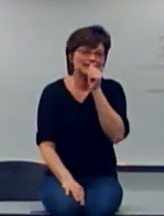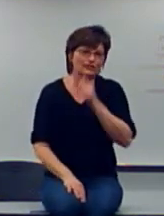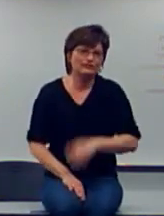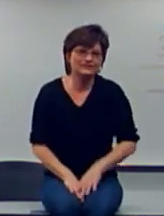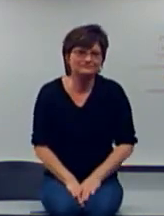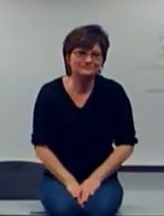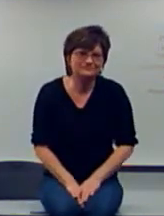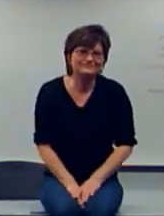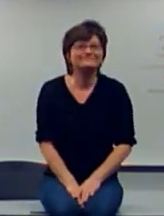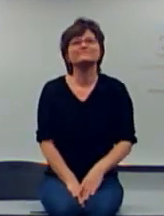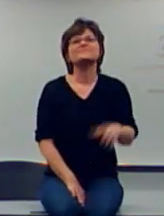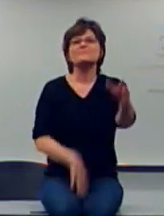That's my advice.